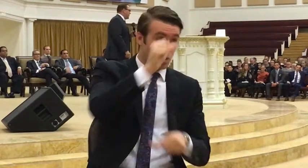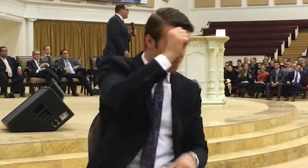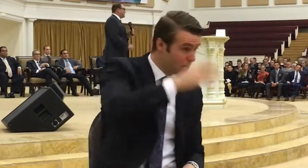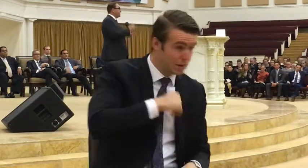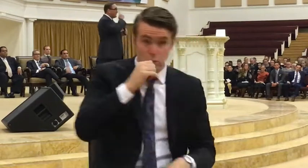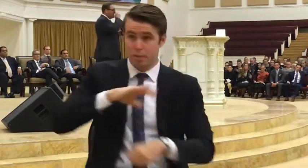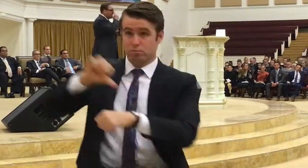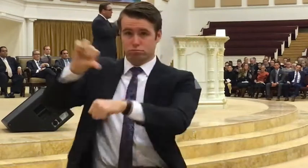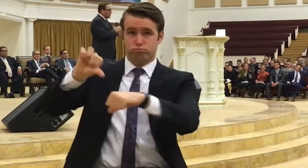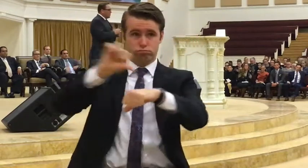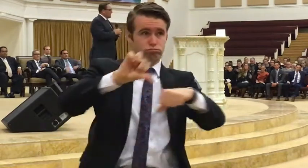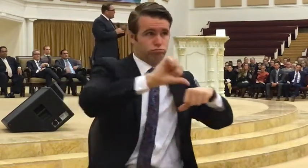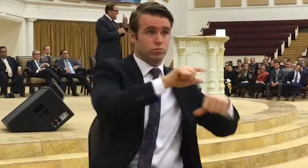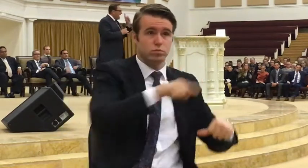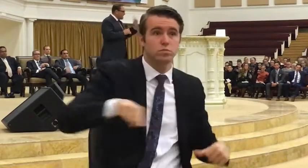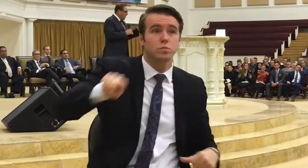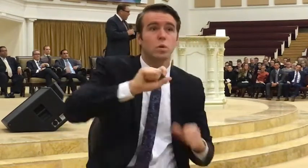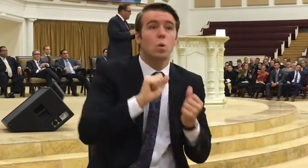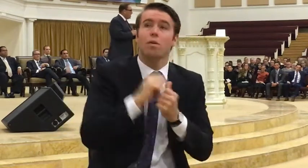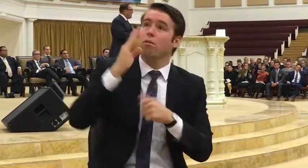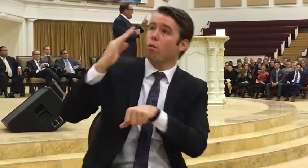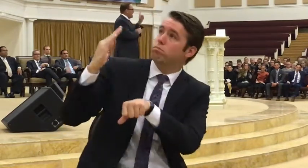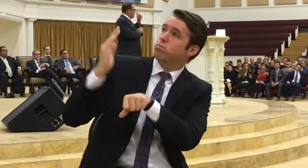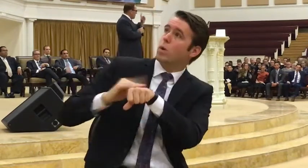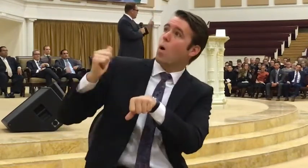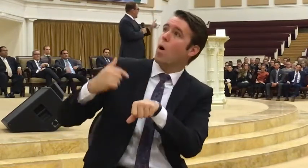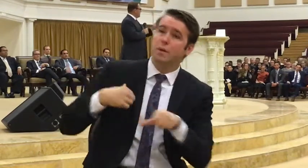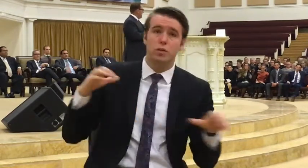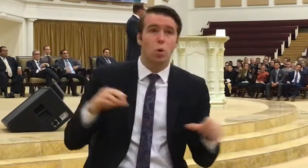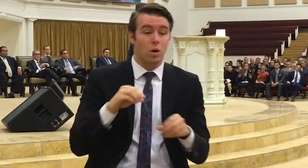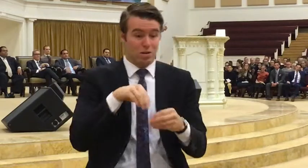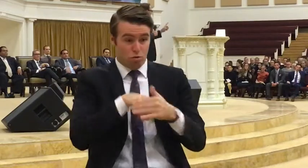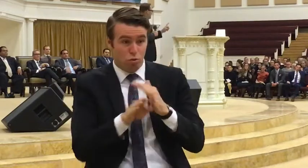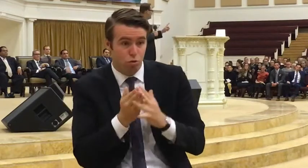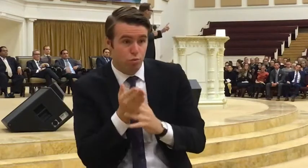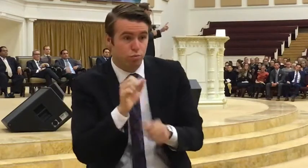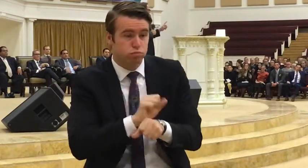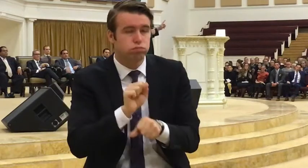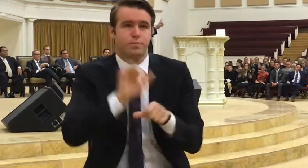this church with a divine call in your vocation